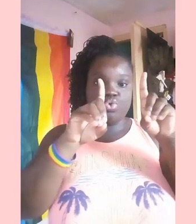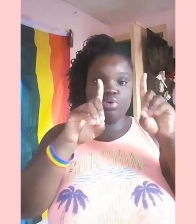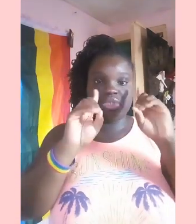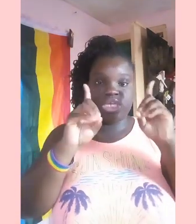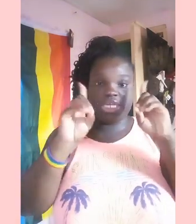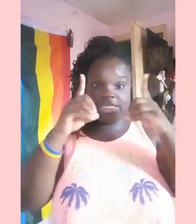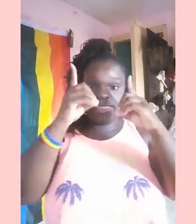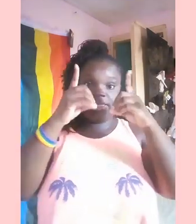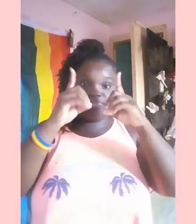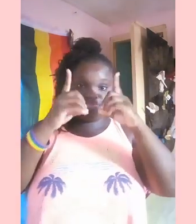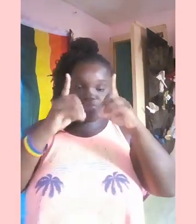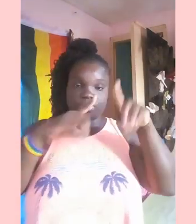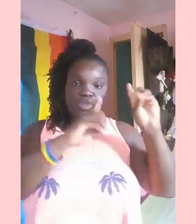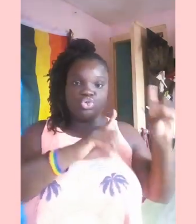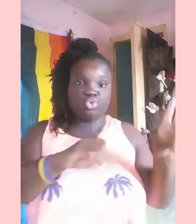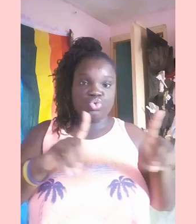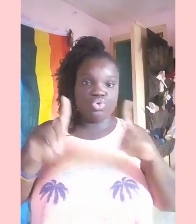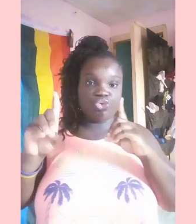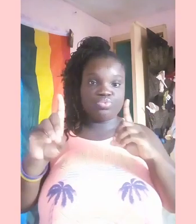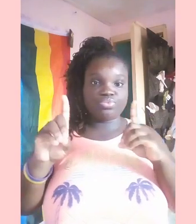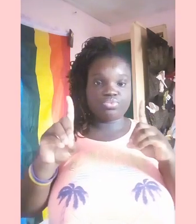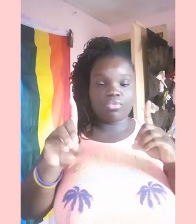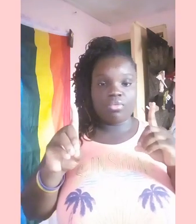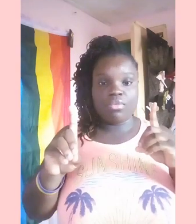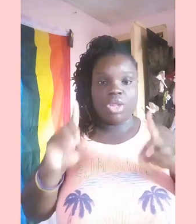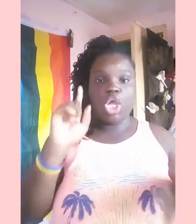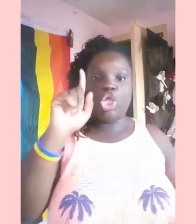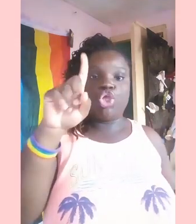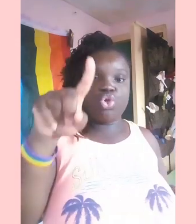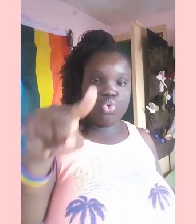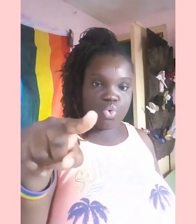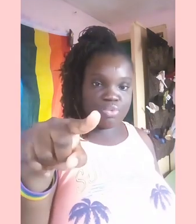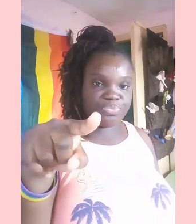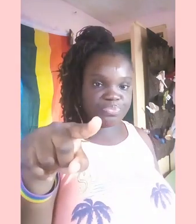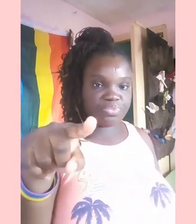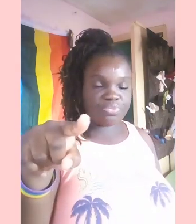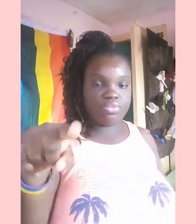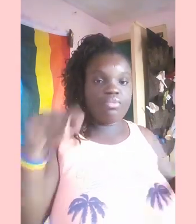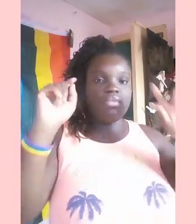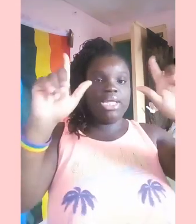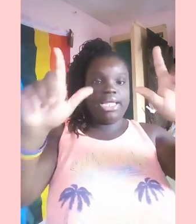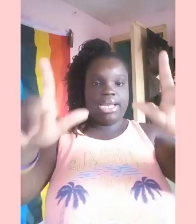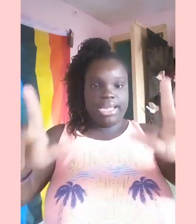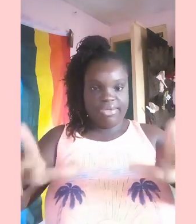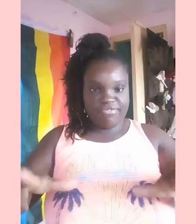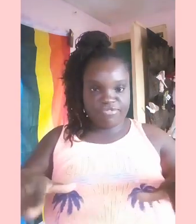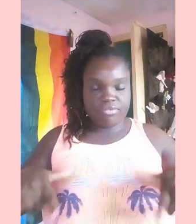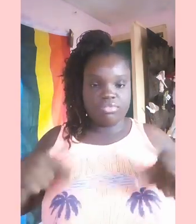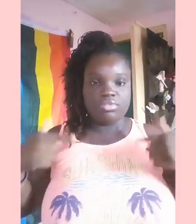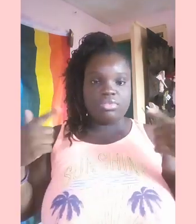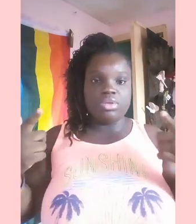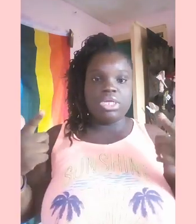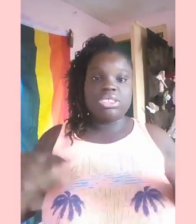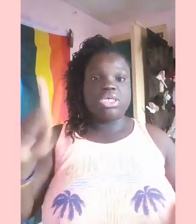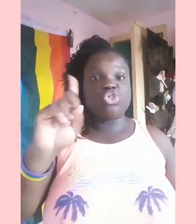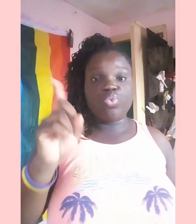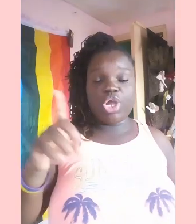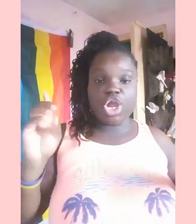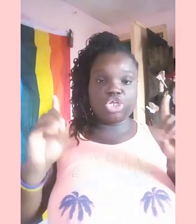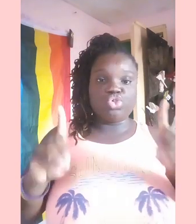do, so the D, do you live? So it's where